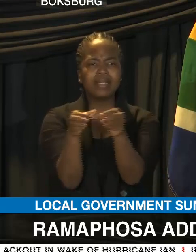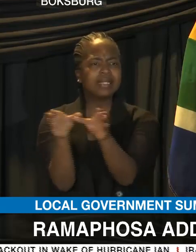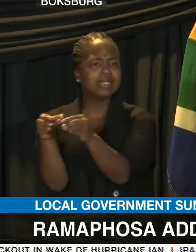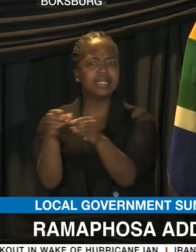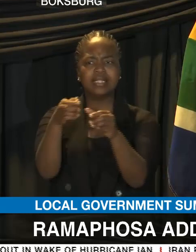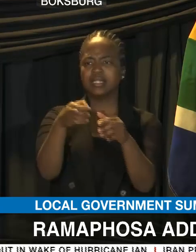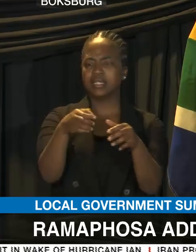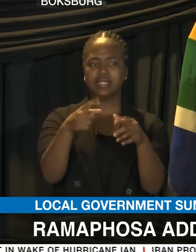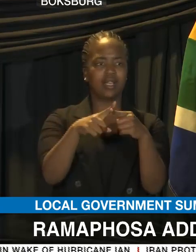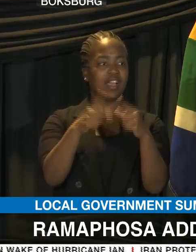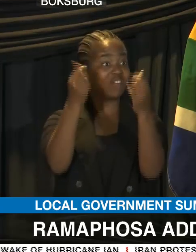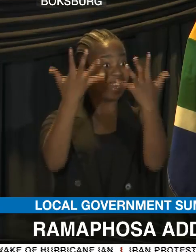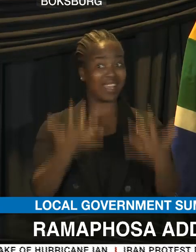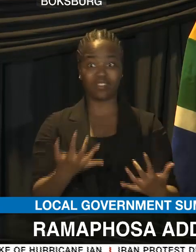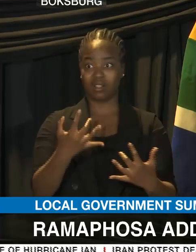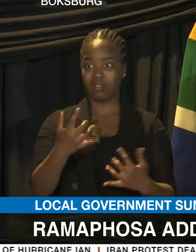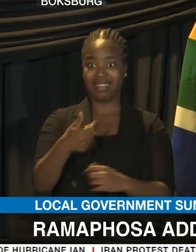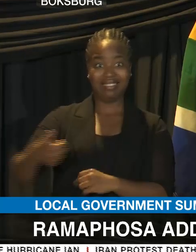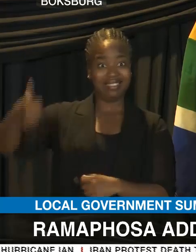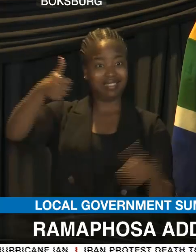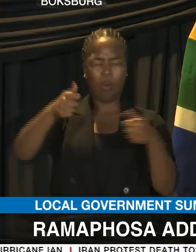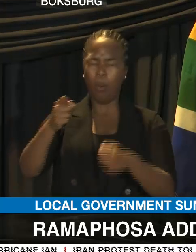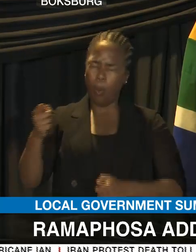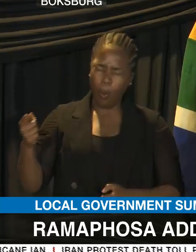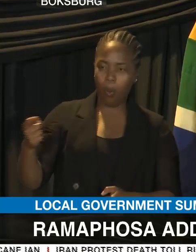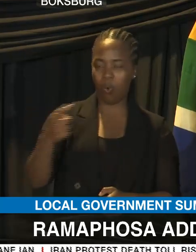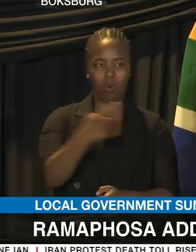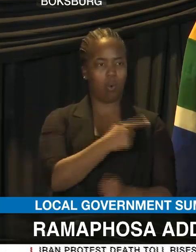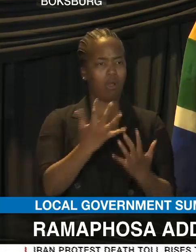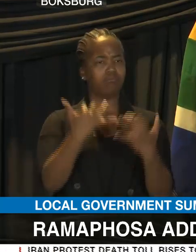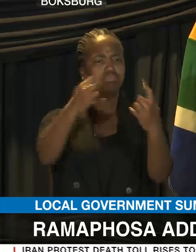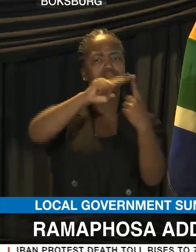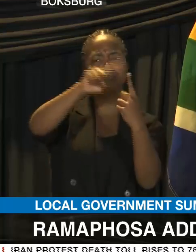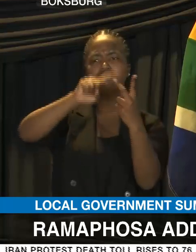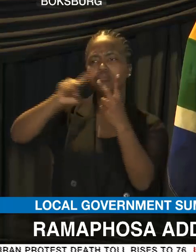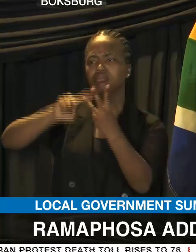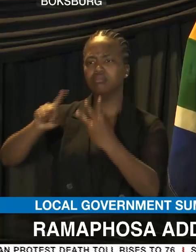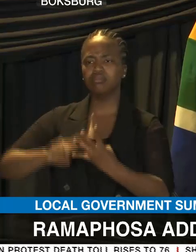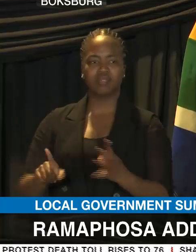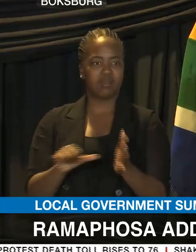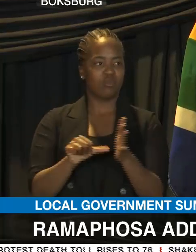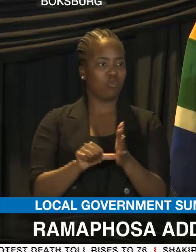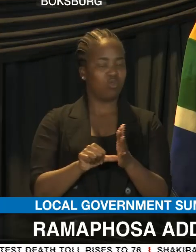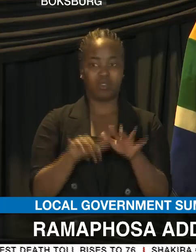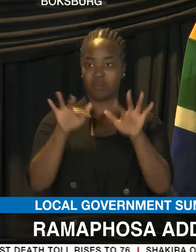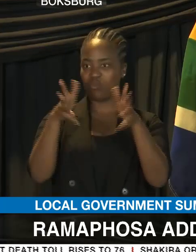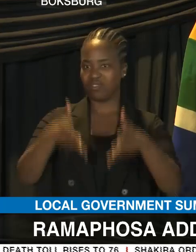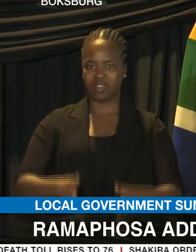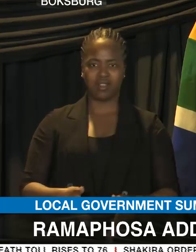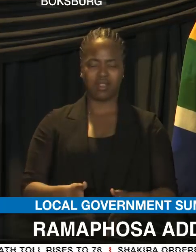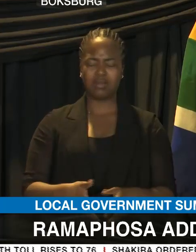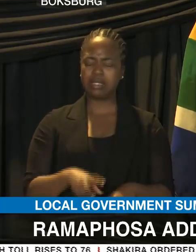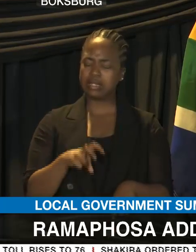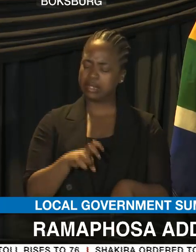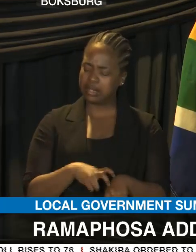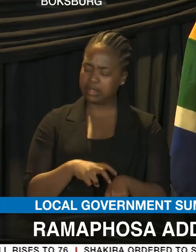the chief financial officers, and all of the various key officials who are here. You have to